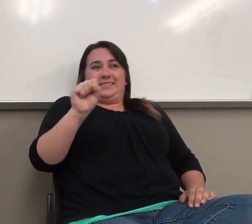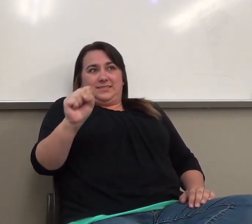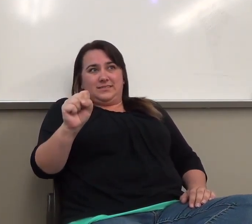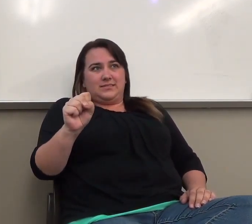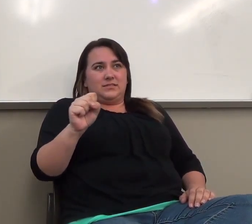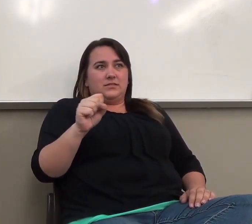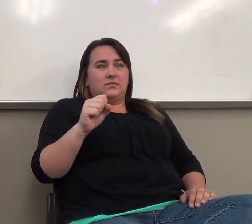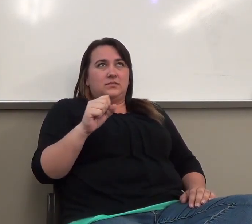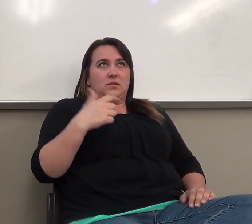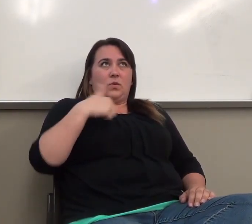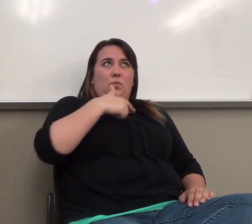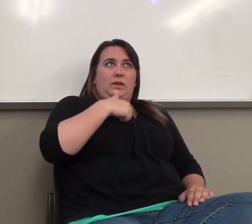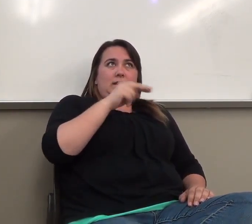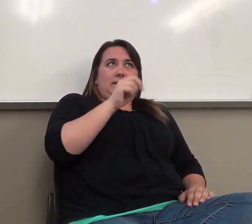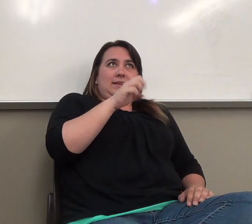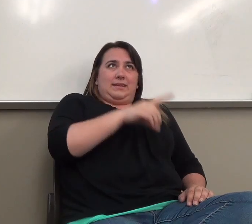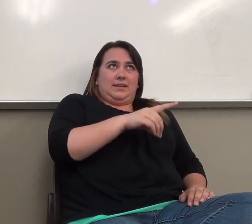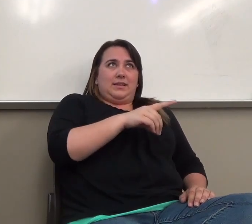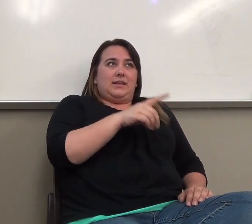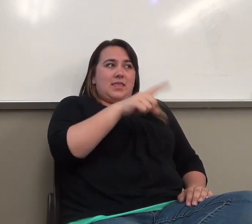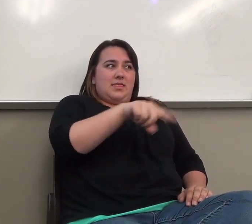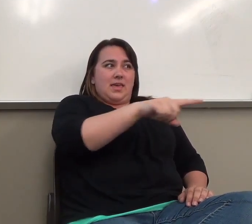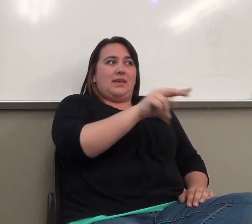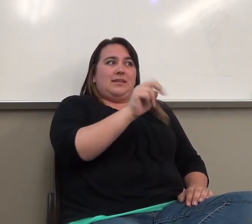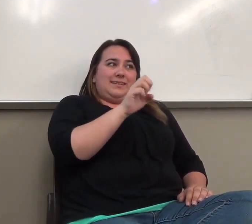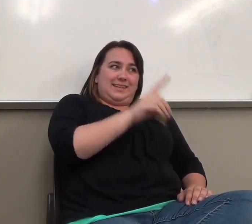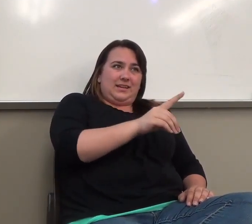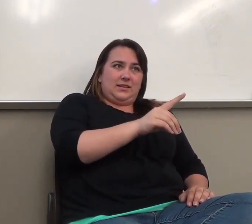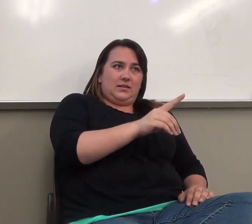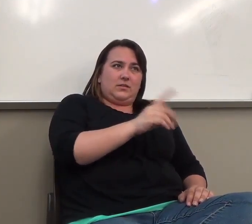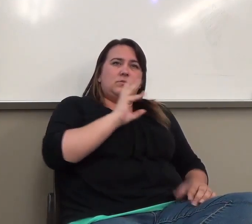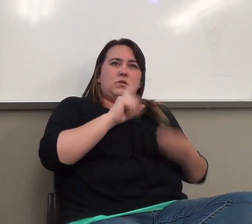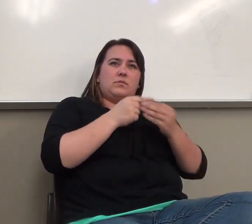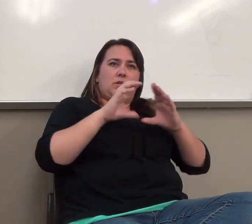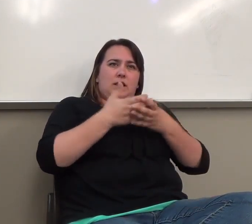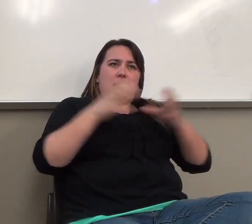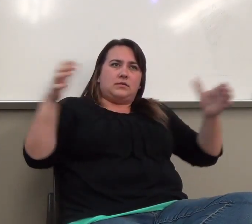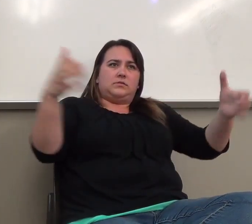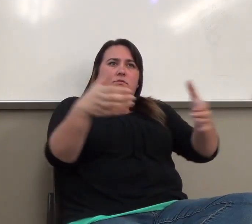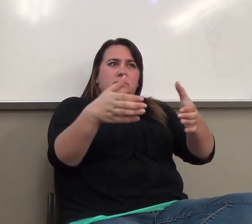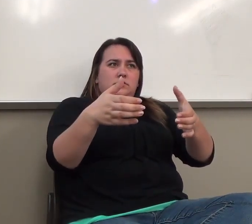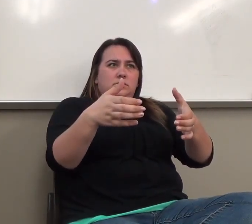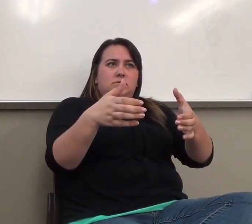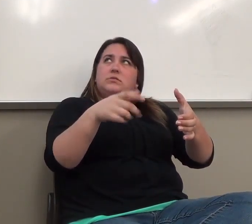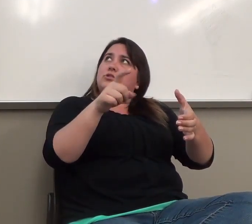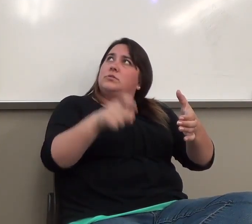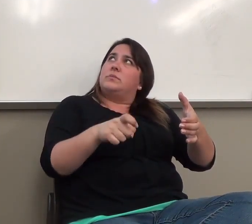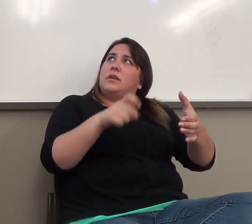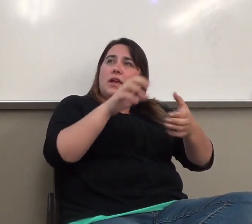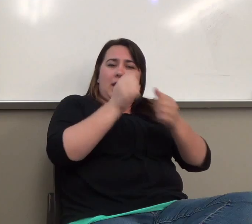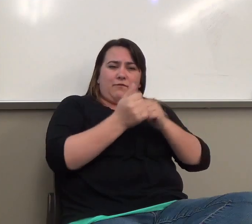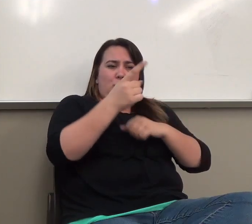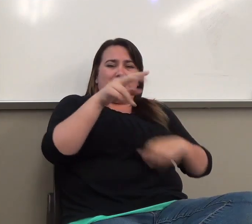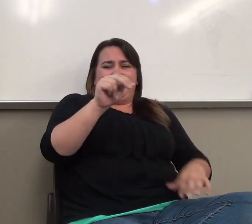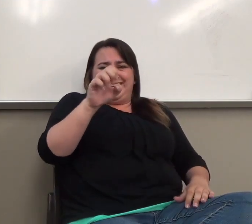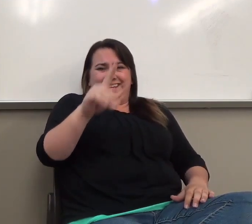they, if we conjugate the verb to need, I need, you need, he needs, we need, they need. So